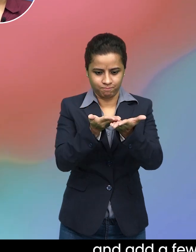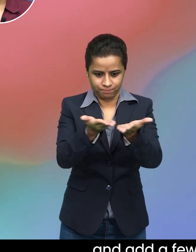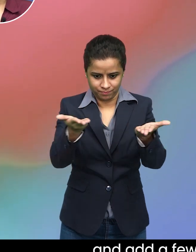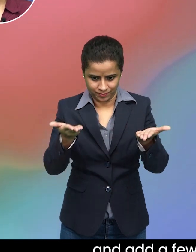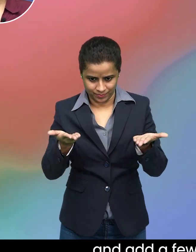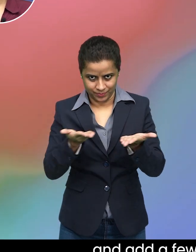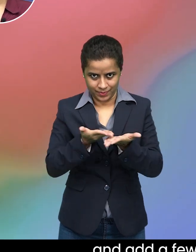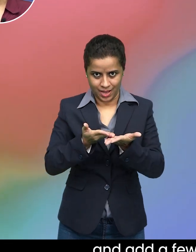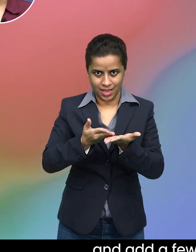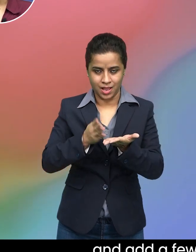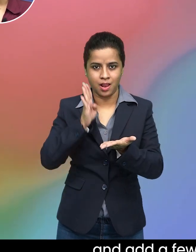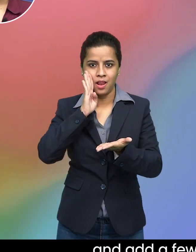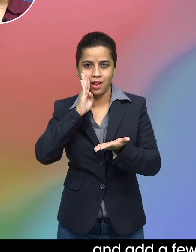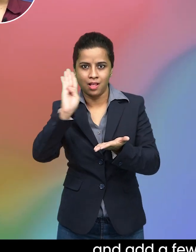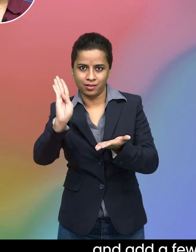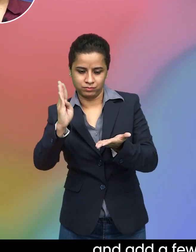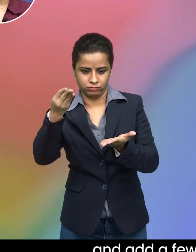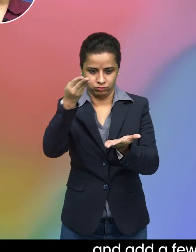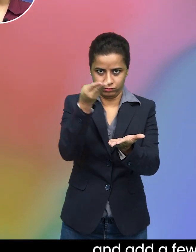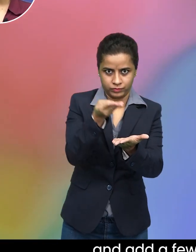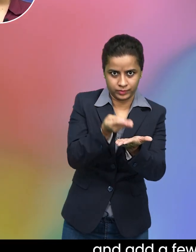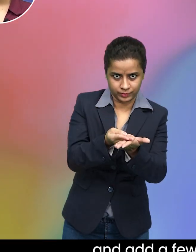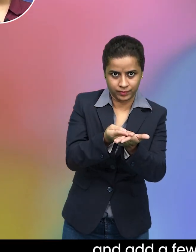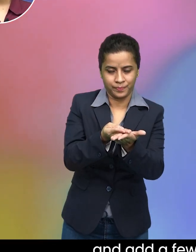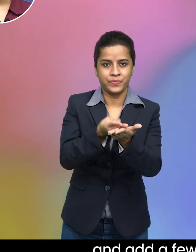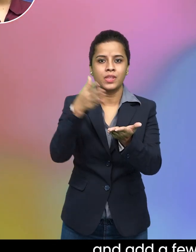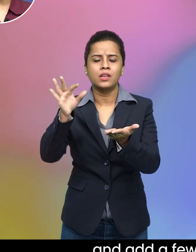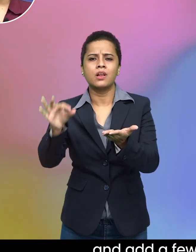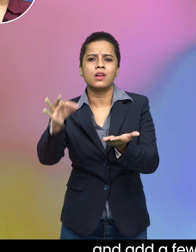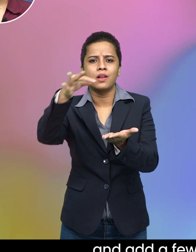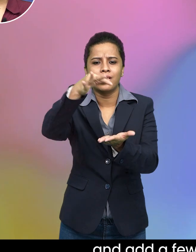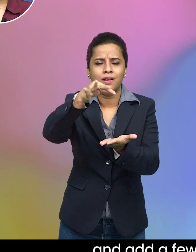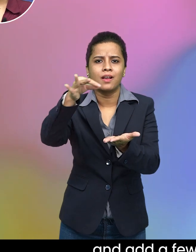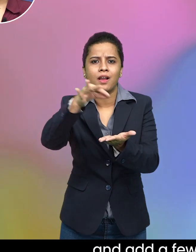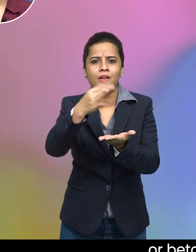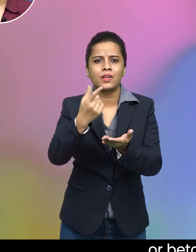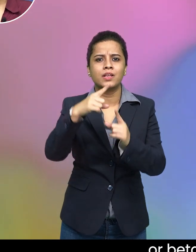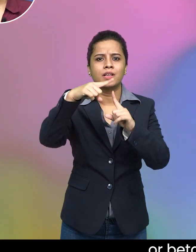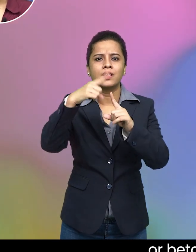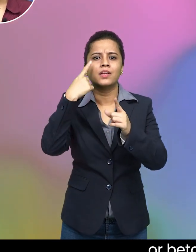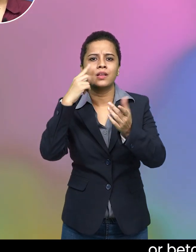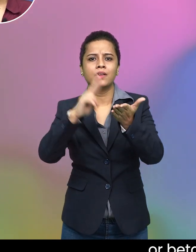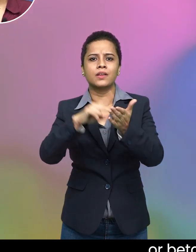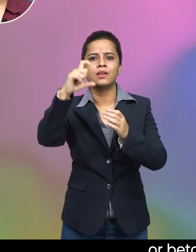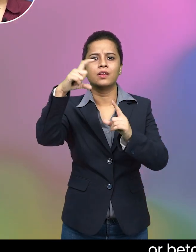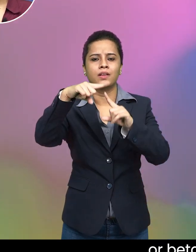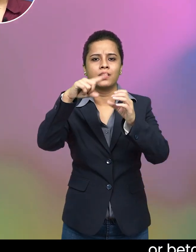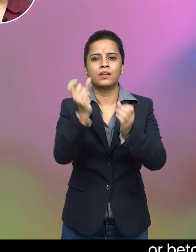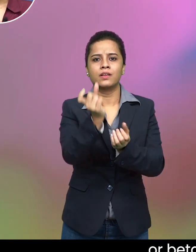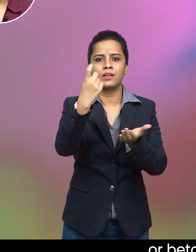and add a few drops of tincture, iodine or